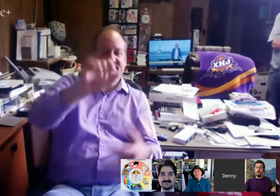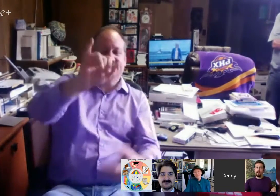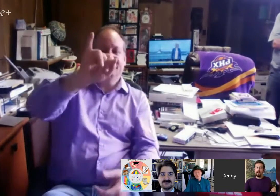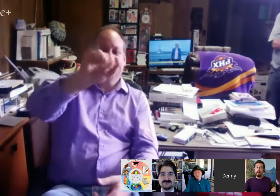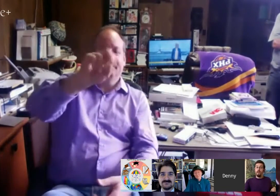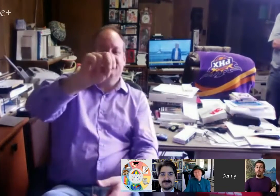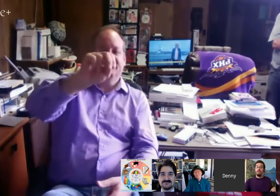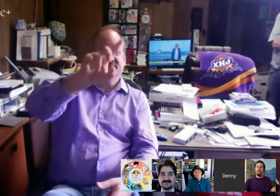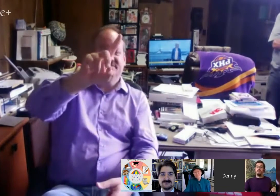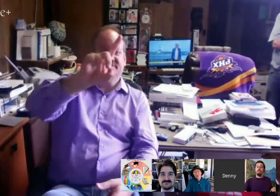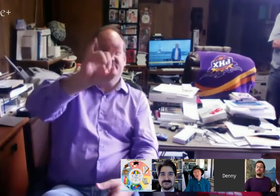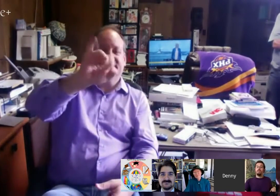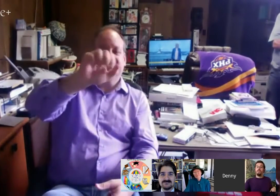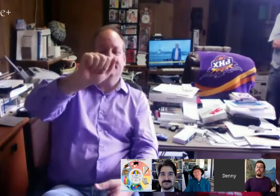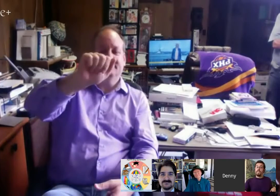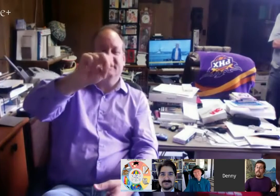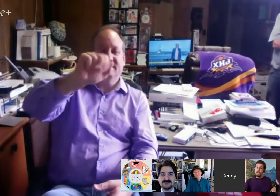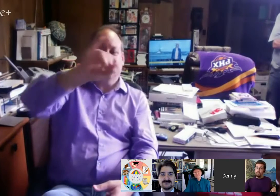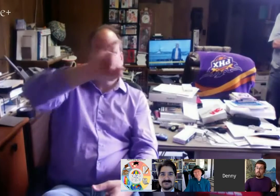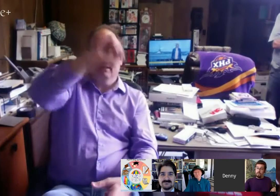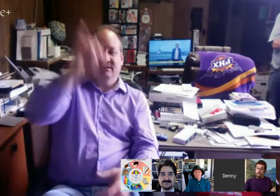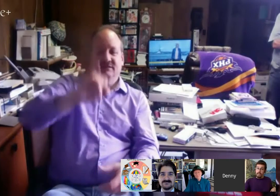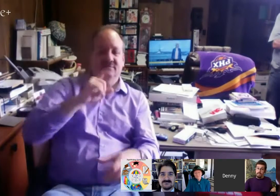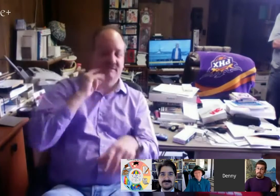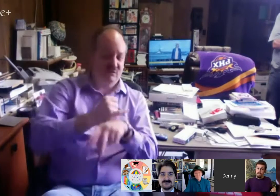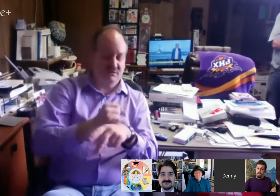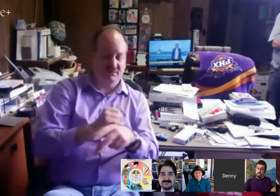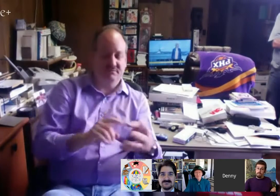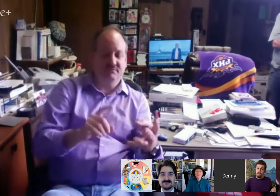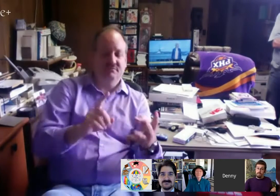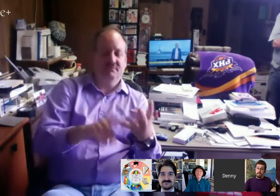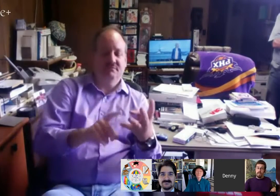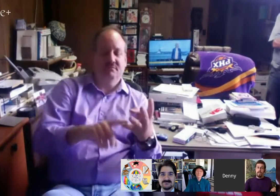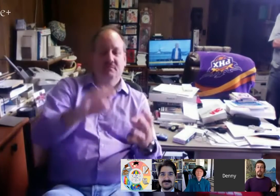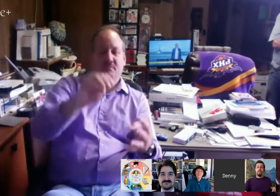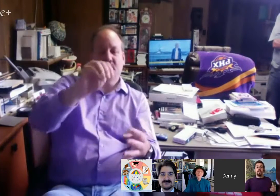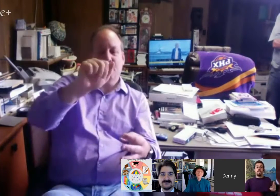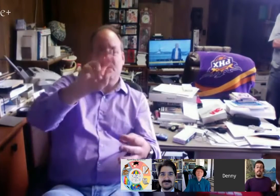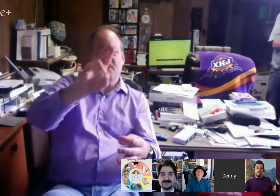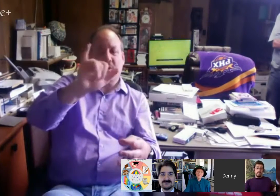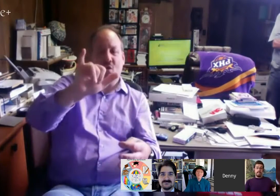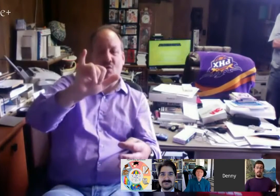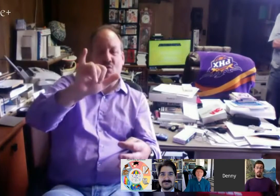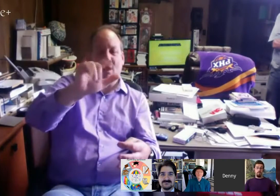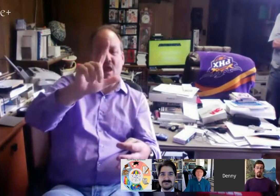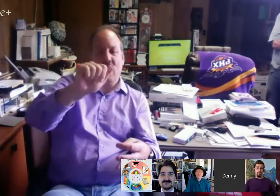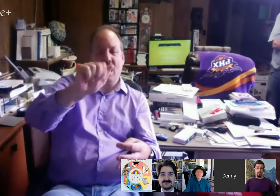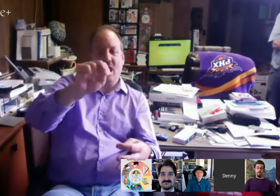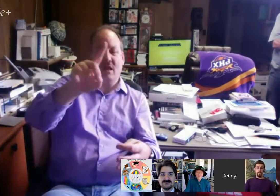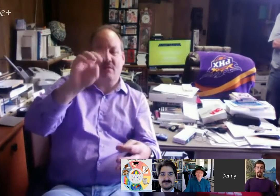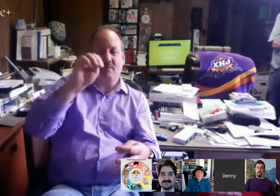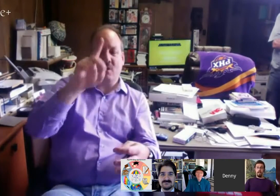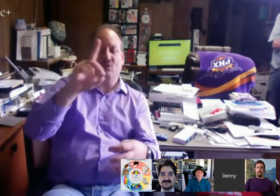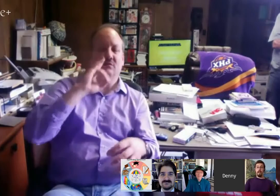Deaf. There's the Phoenix Day School for the Deaf. There's the Indiana School for the Deaf.